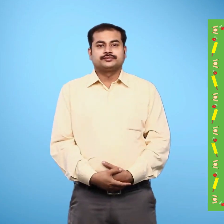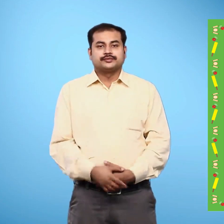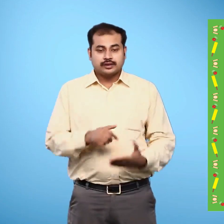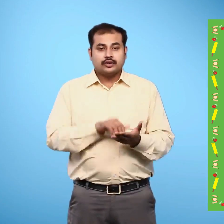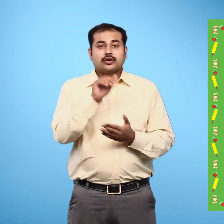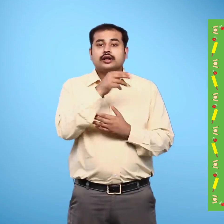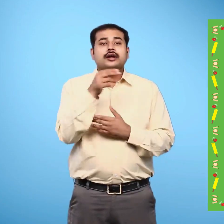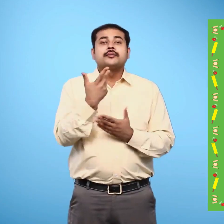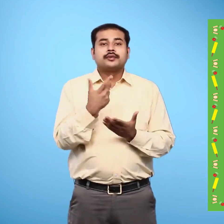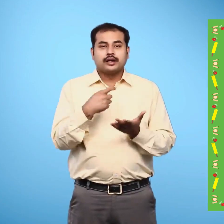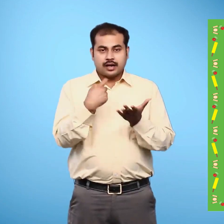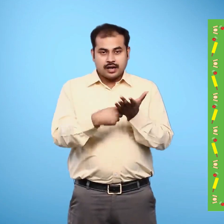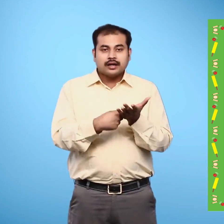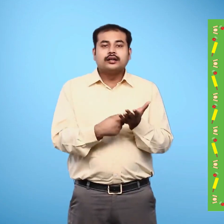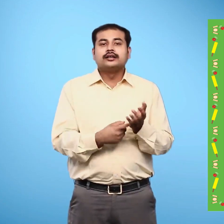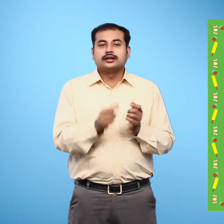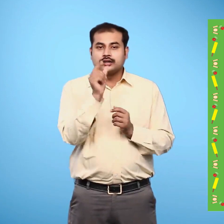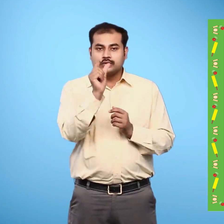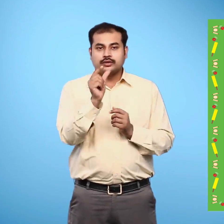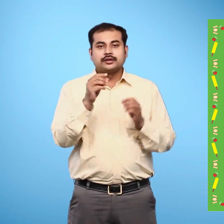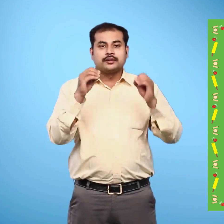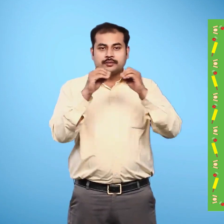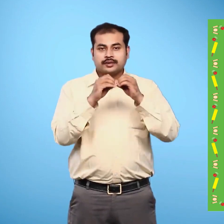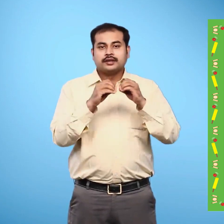It is also called rubber.